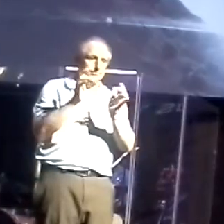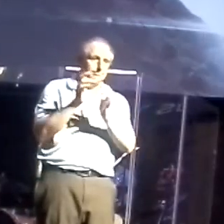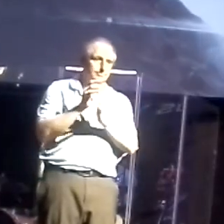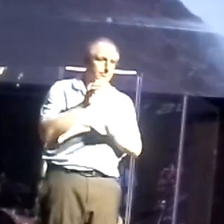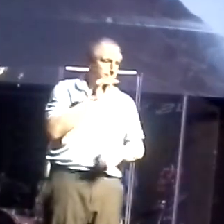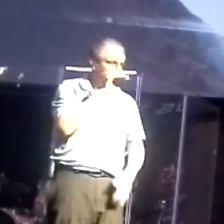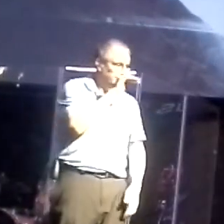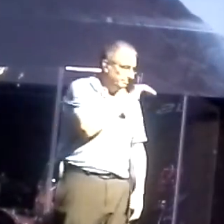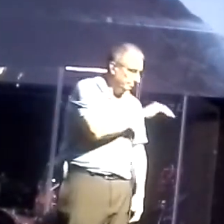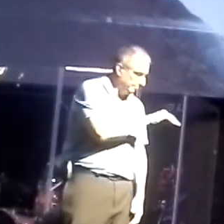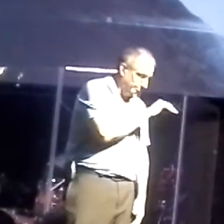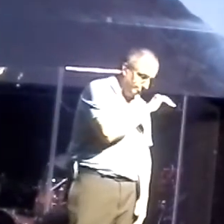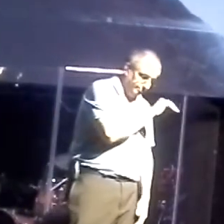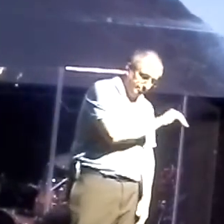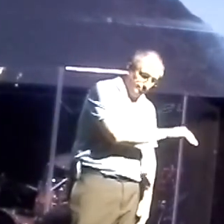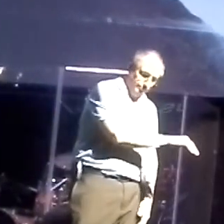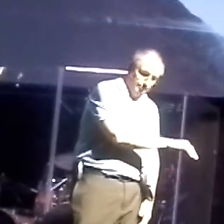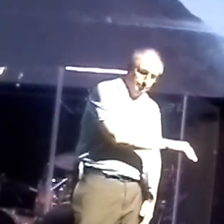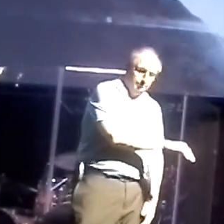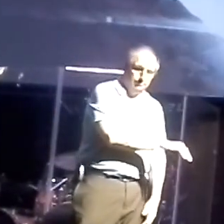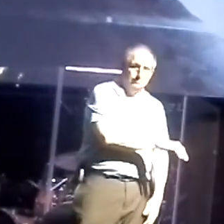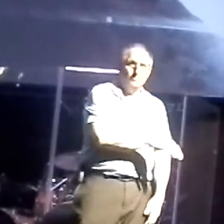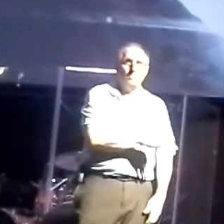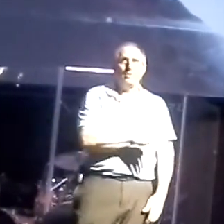Jesus is calling.